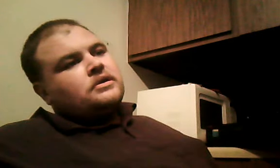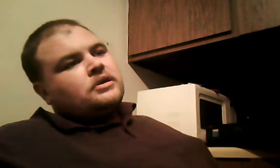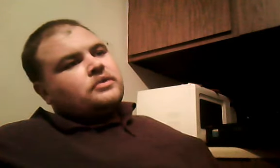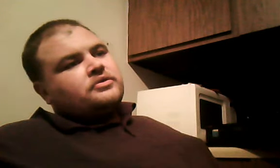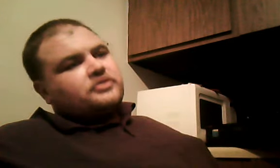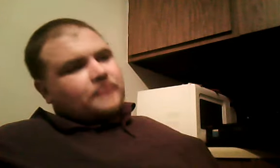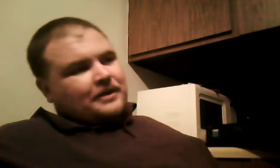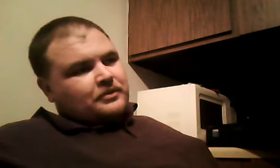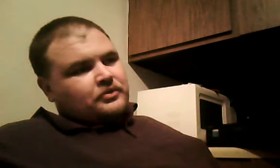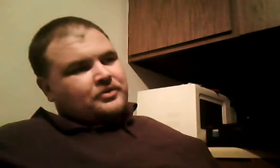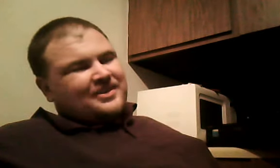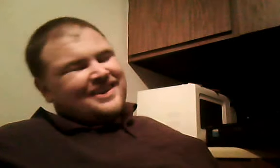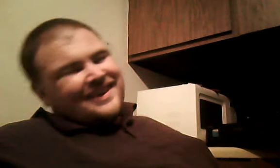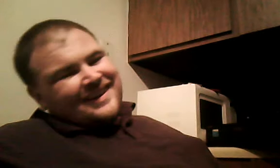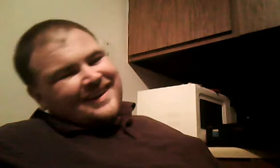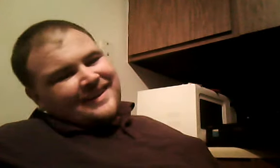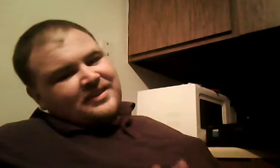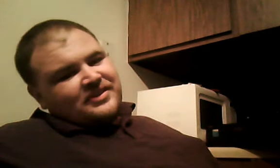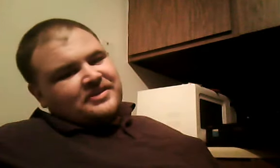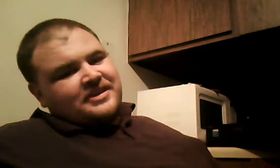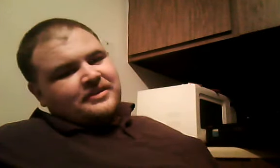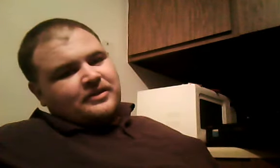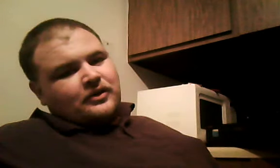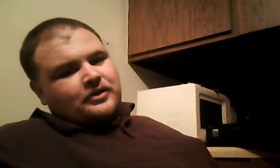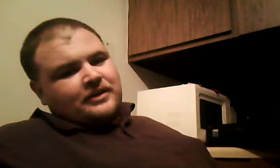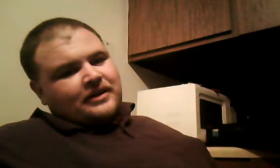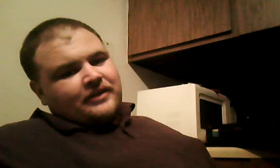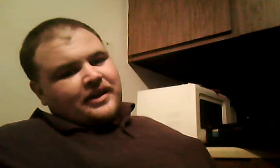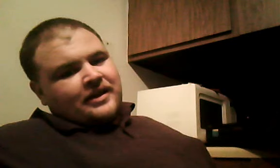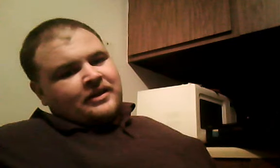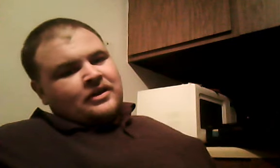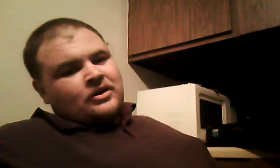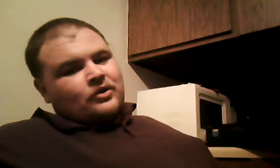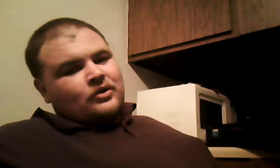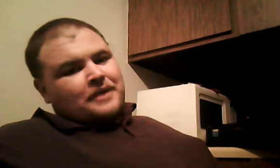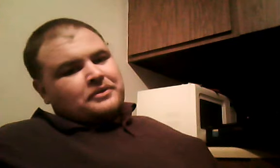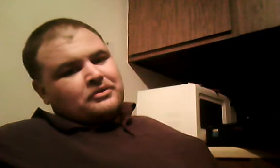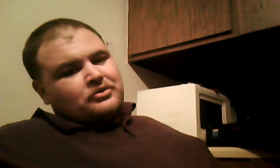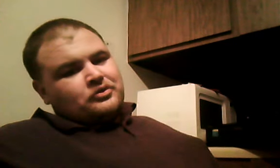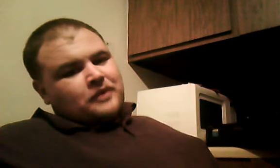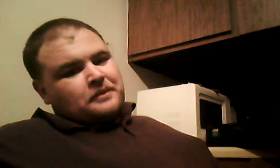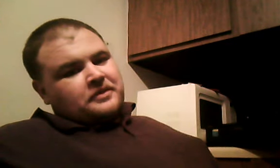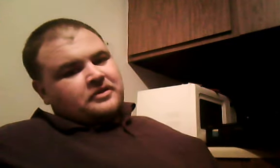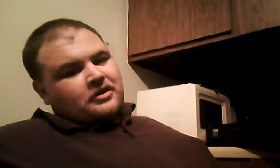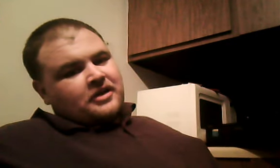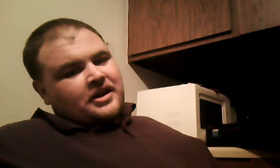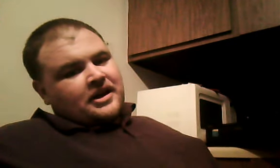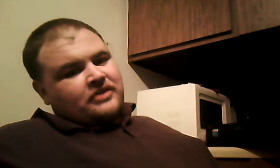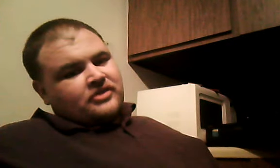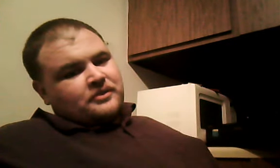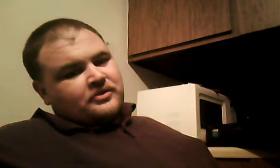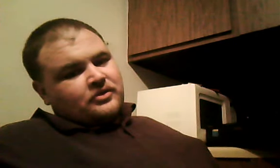We see Robert Roode... And there's a teaser going around that... Robert Roode might be turning on James Storm.